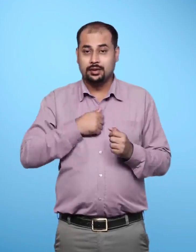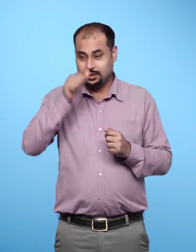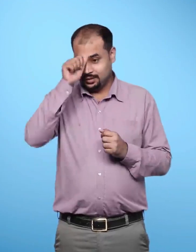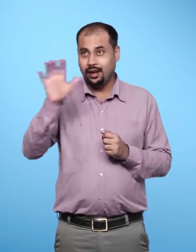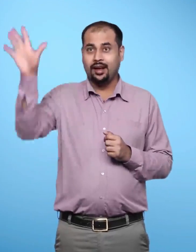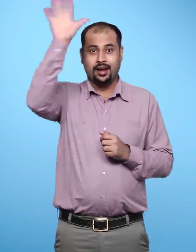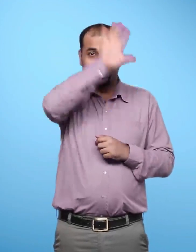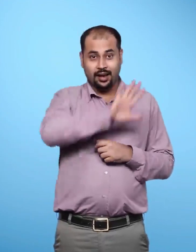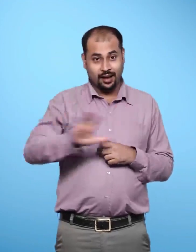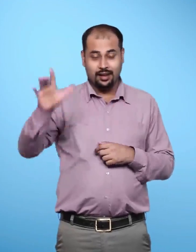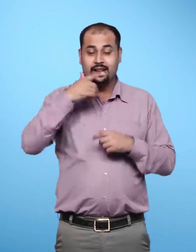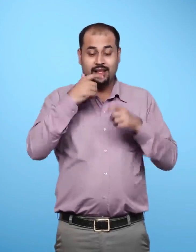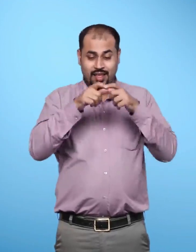in our country.